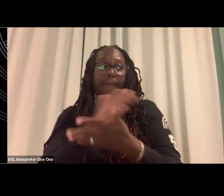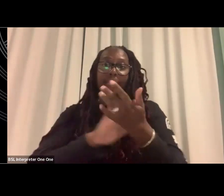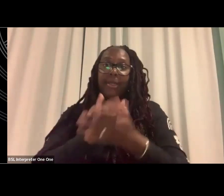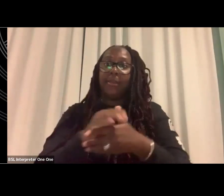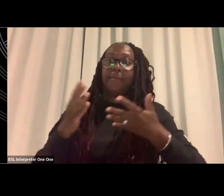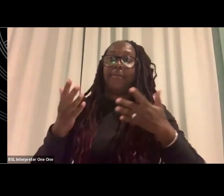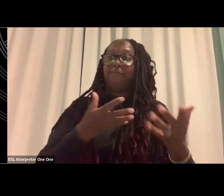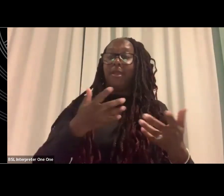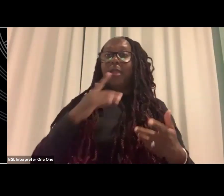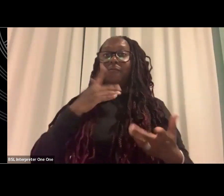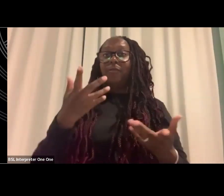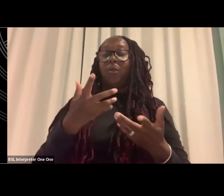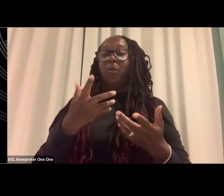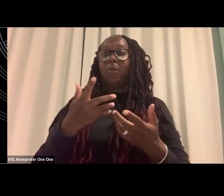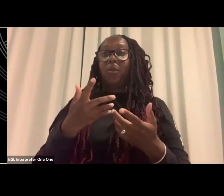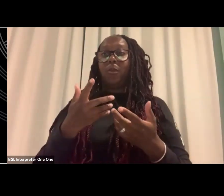this approach to public value.